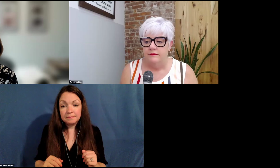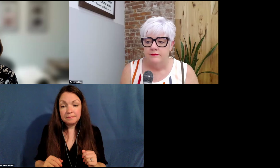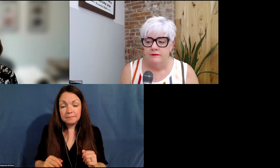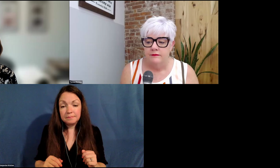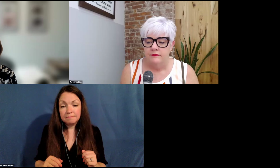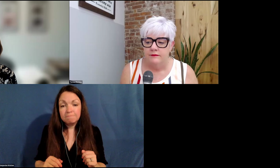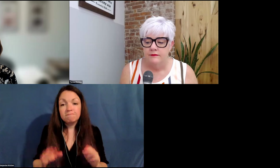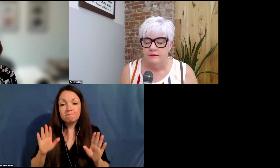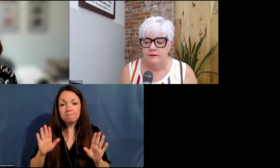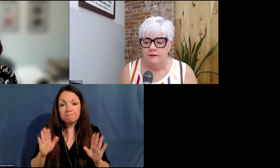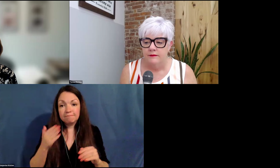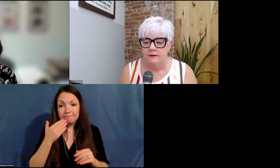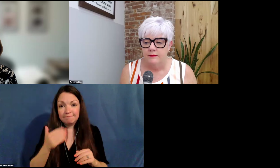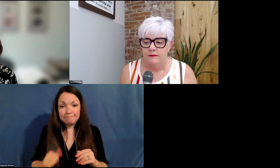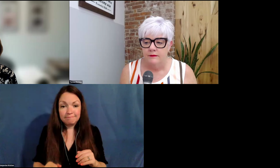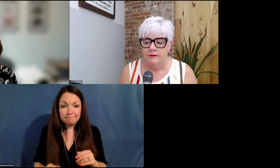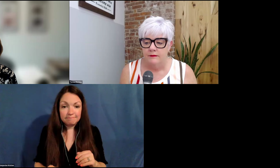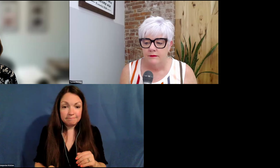Wonderful.